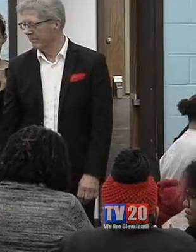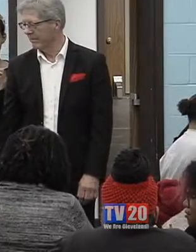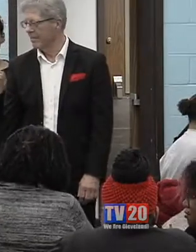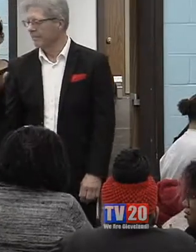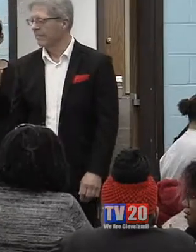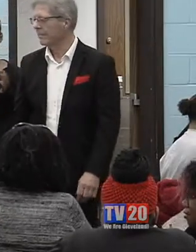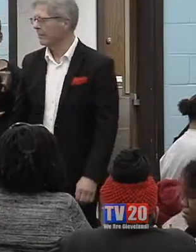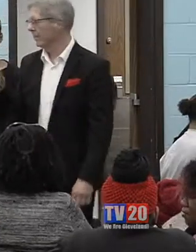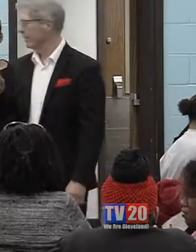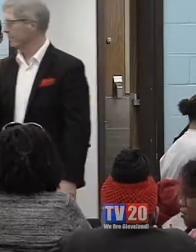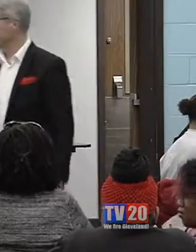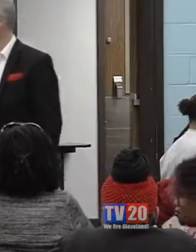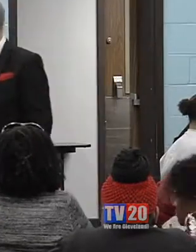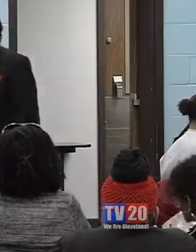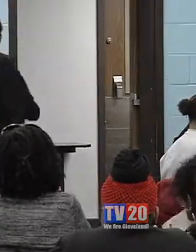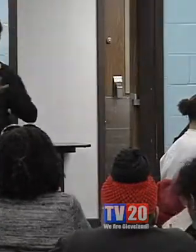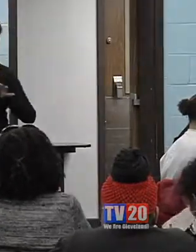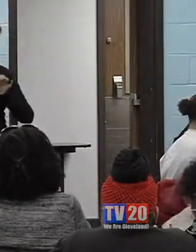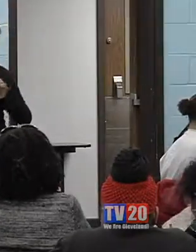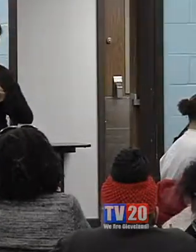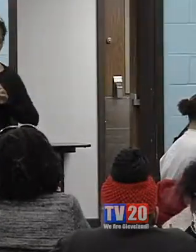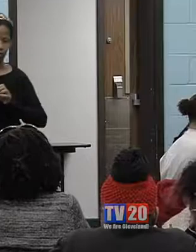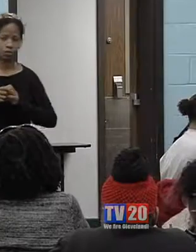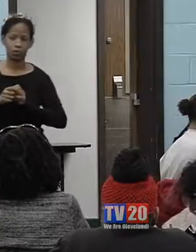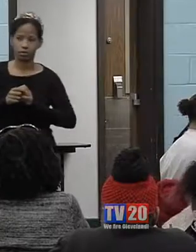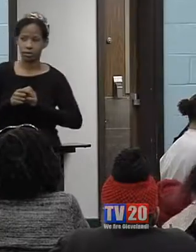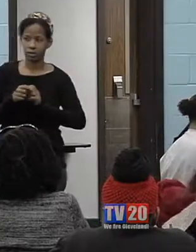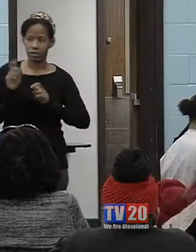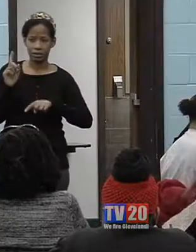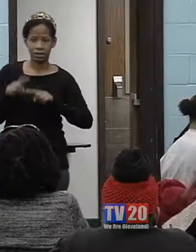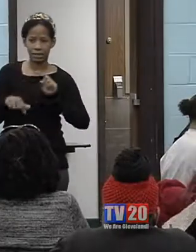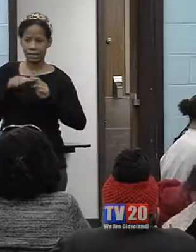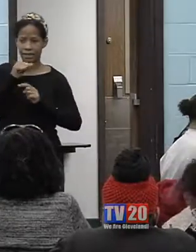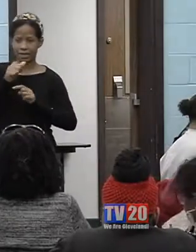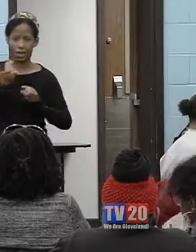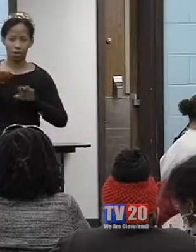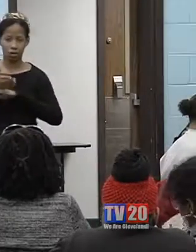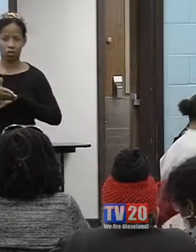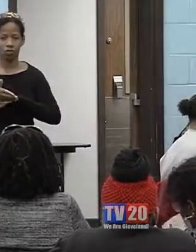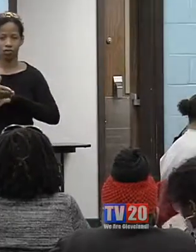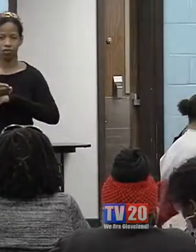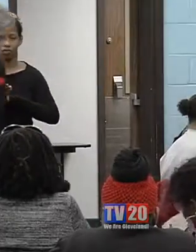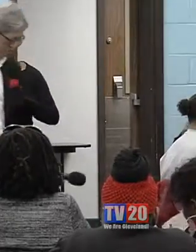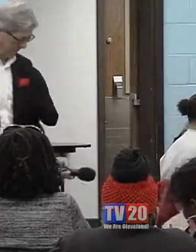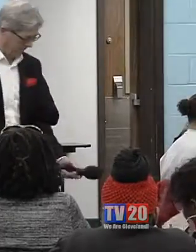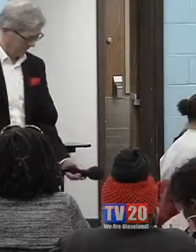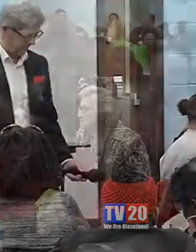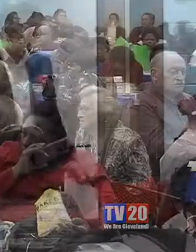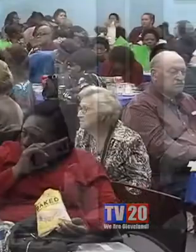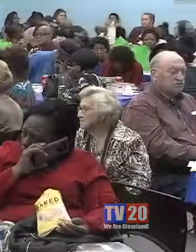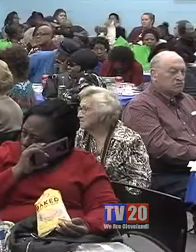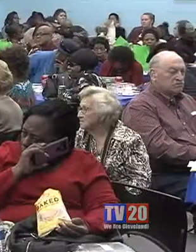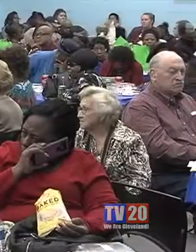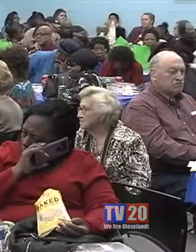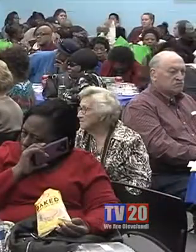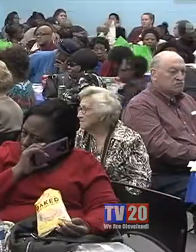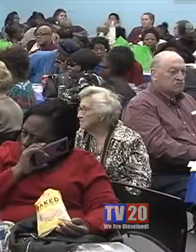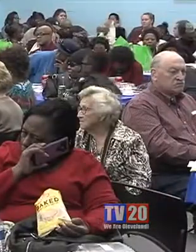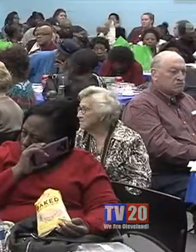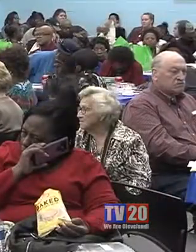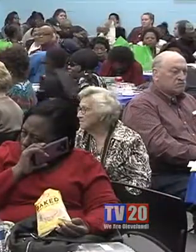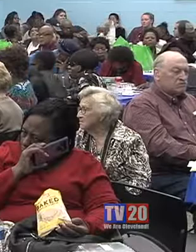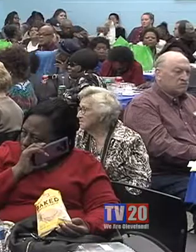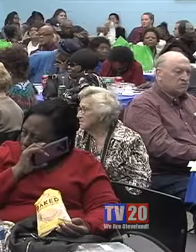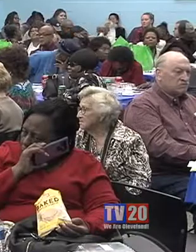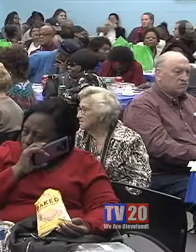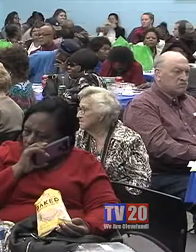good feedback, audio description. You cannot over describe the area that you're in, especially if your person